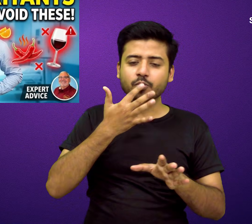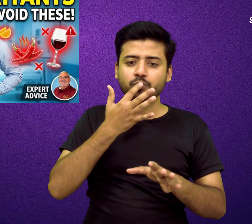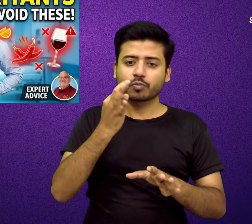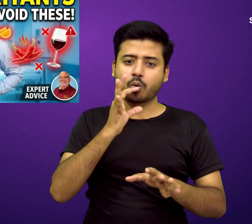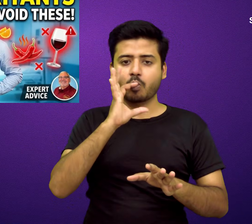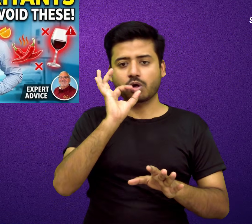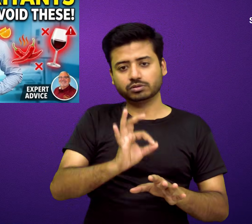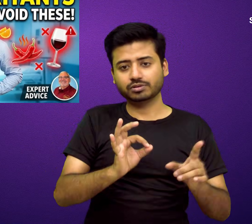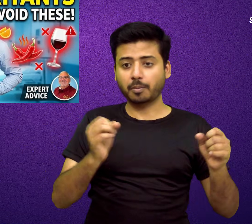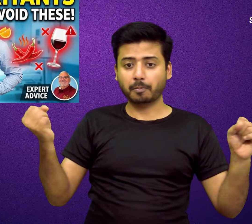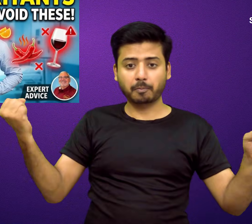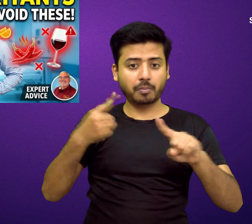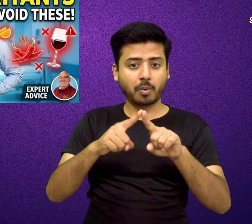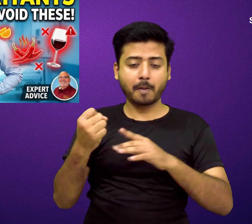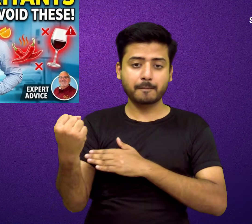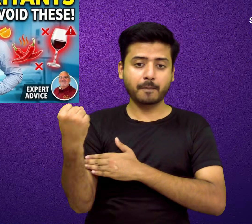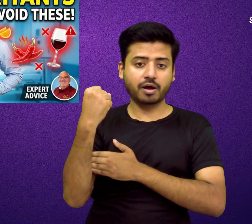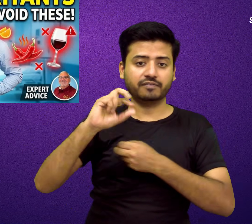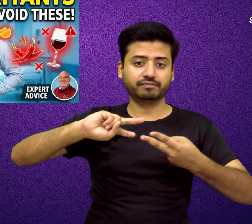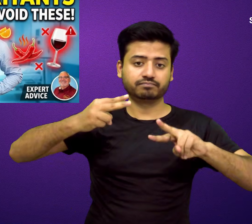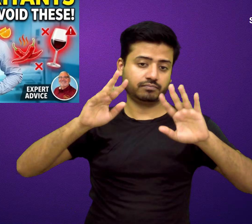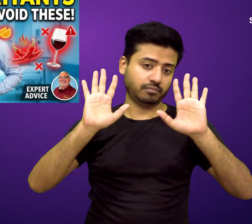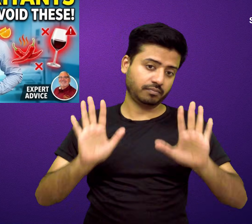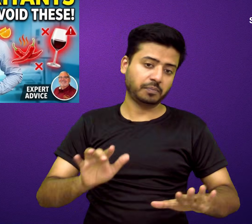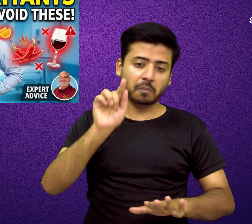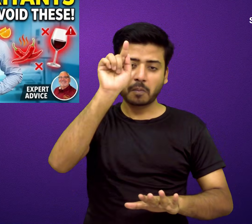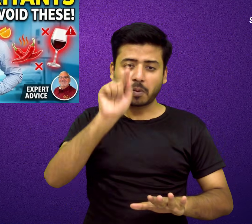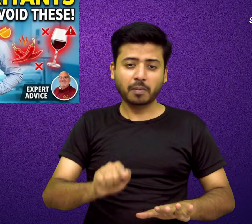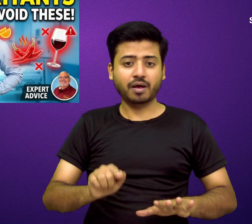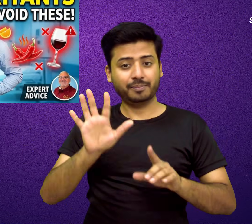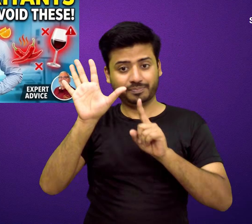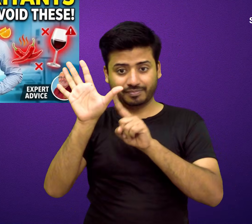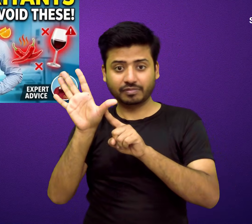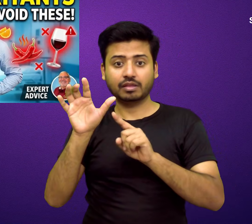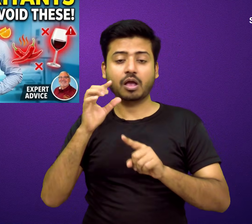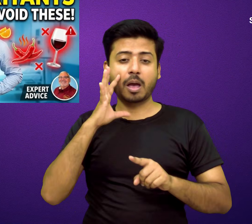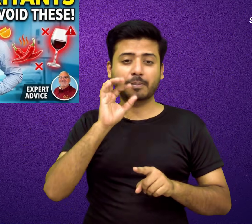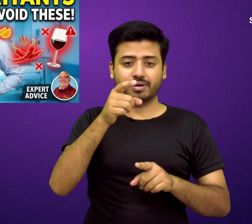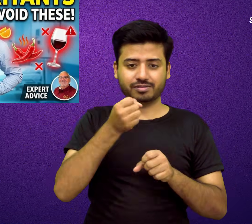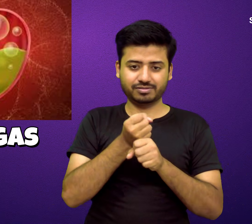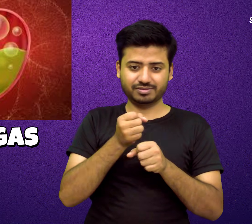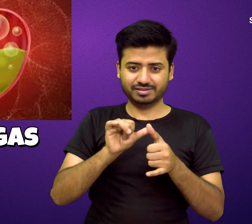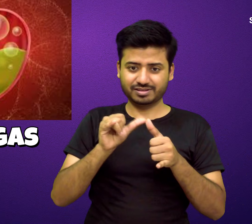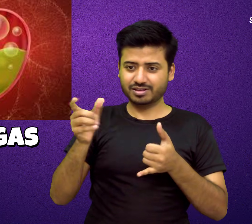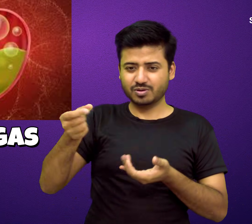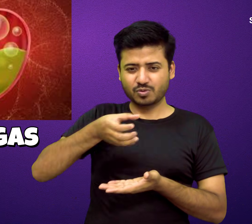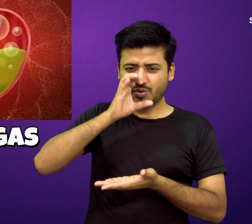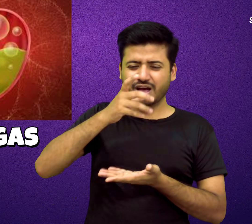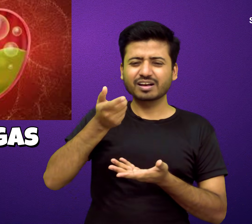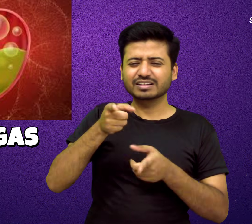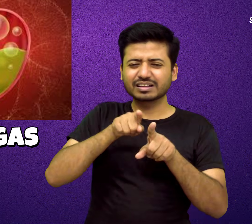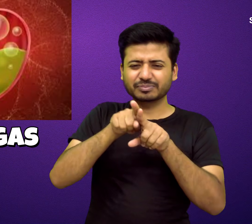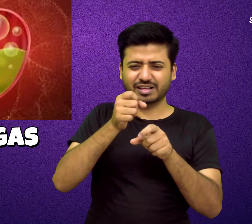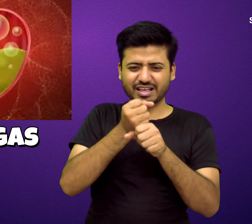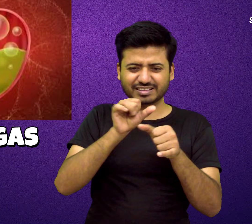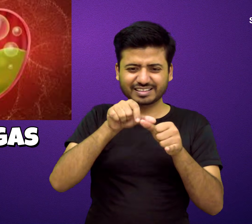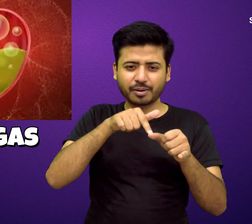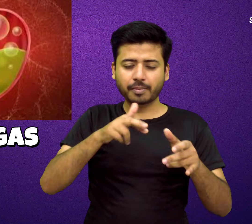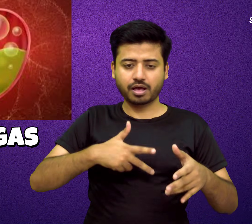type of short-chain fatty acid. Short-chain fatty acids play a role in preventing inflammatory diseases and regulating body